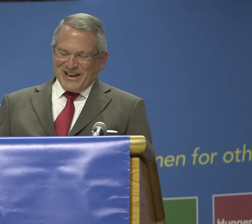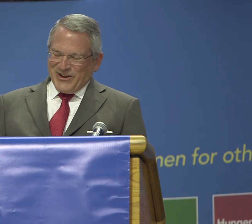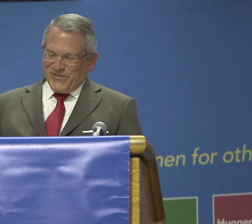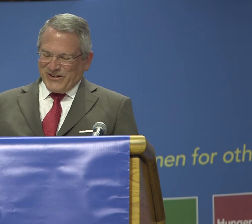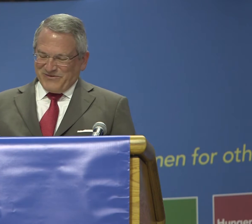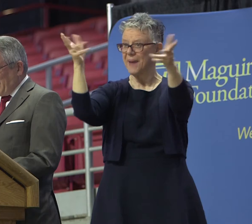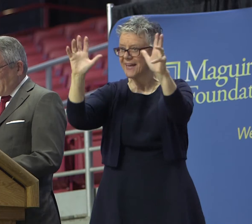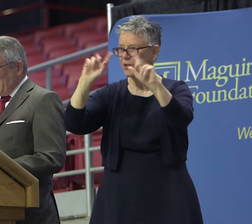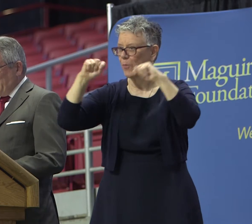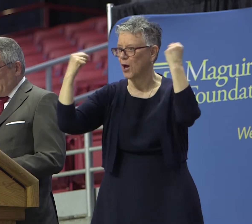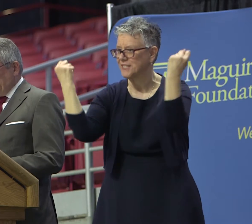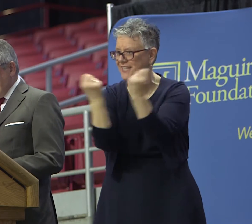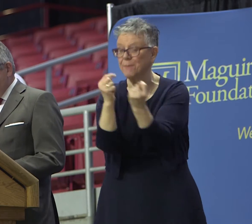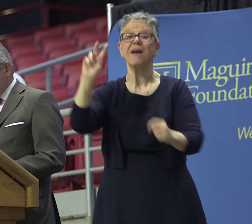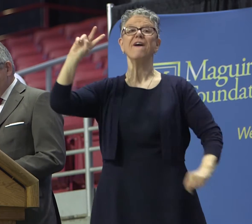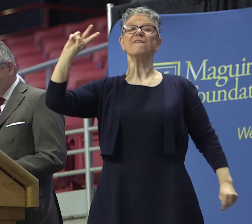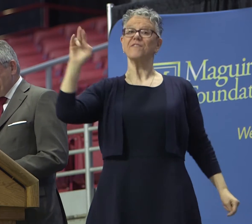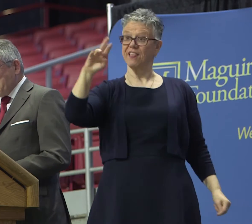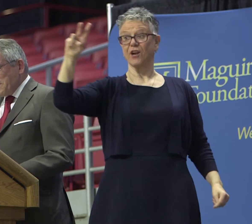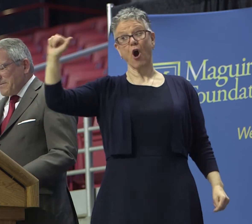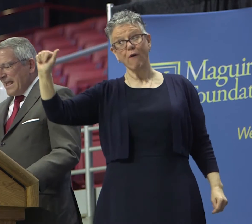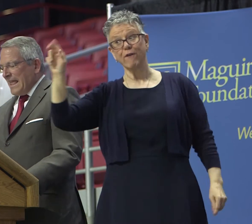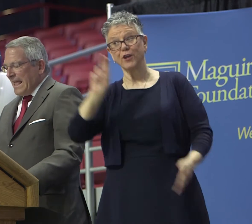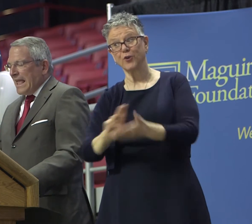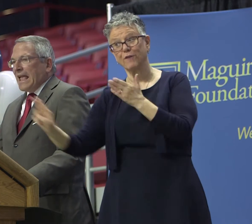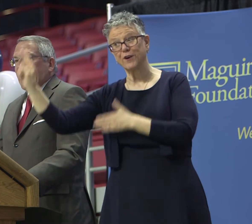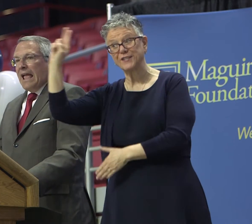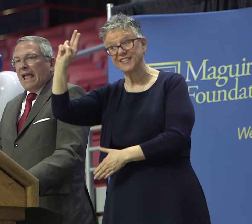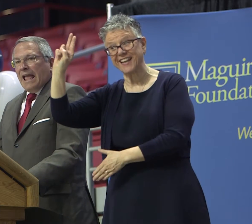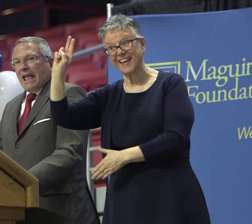the Villanova University,